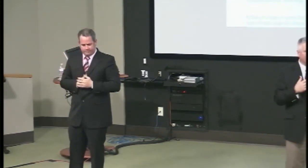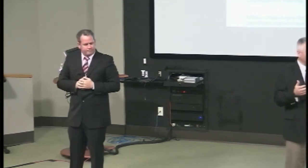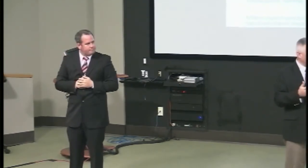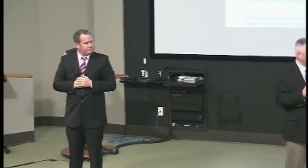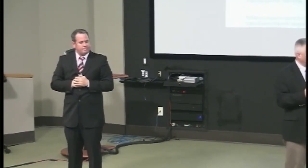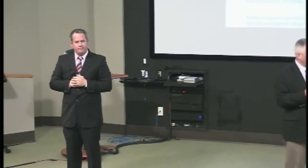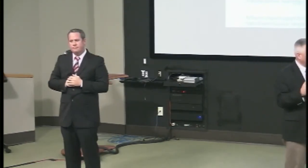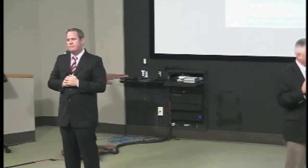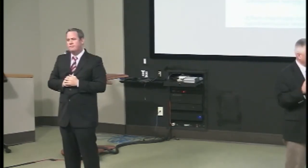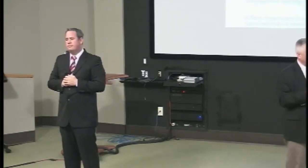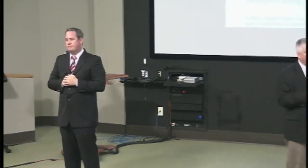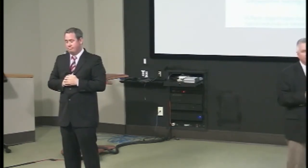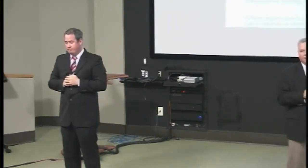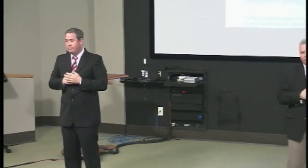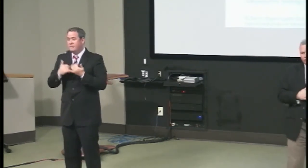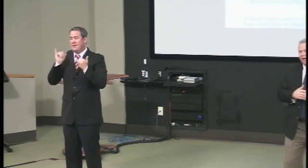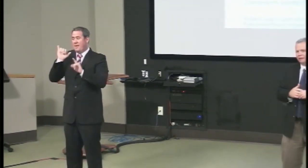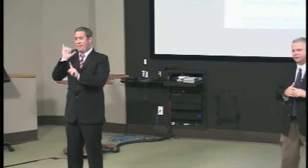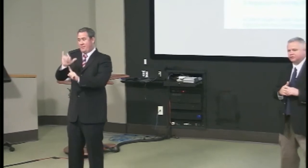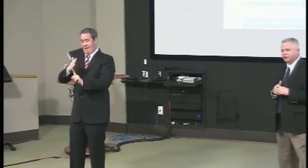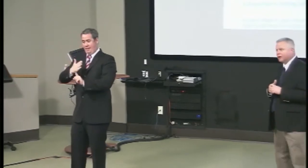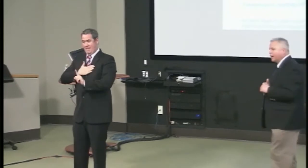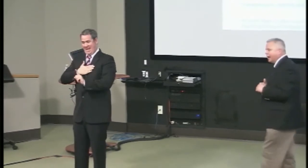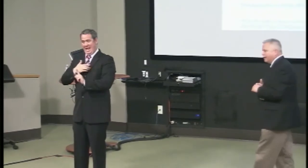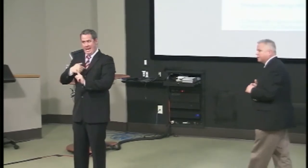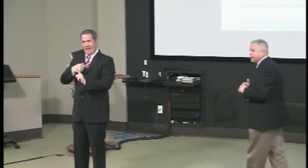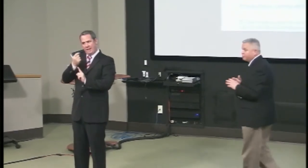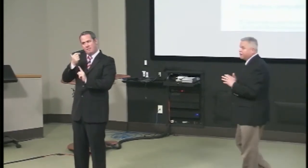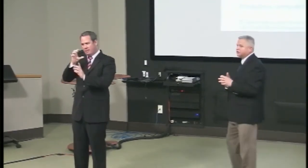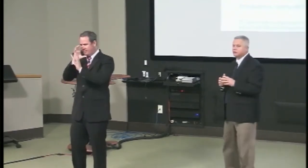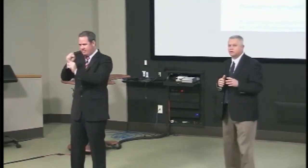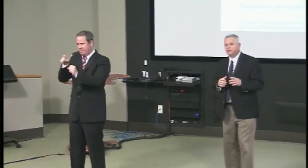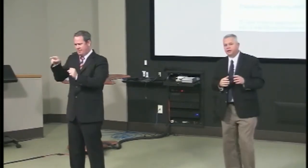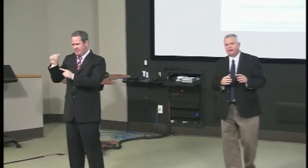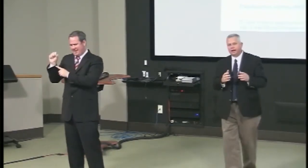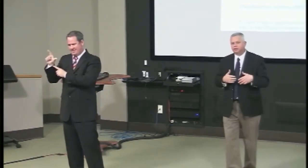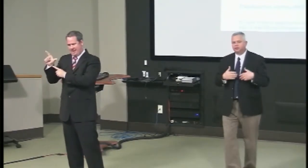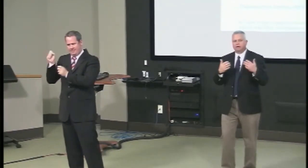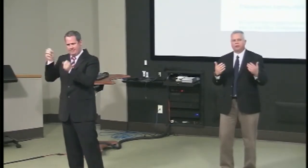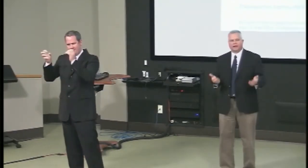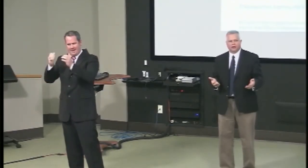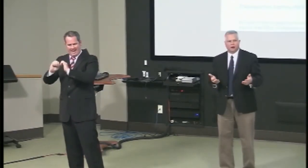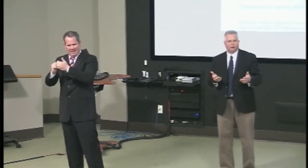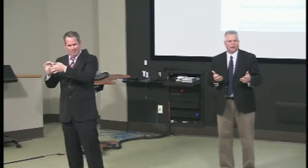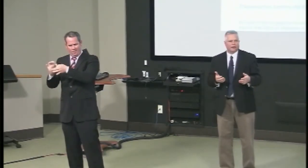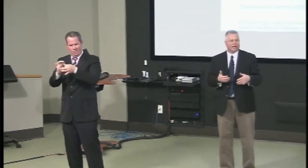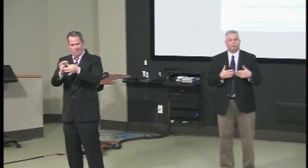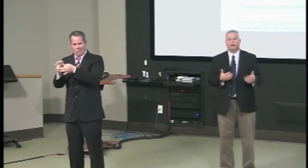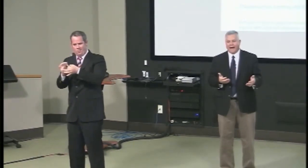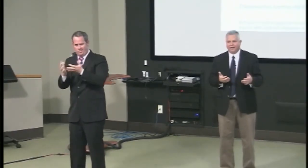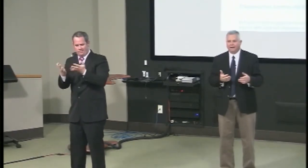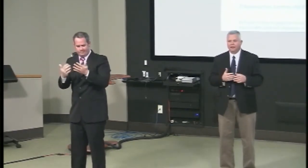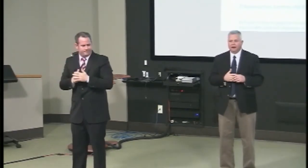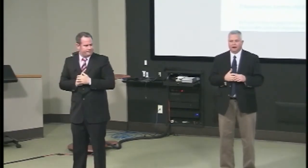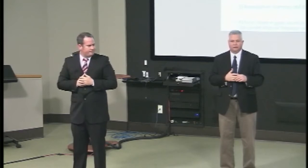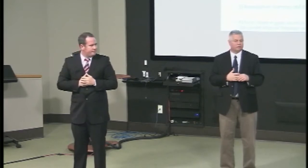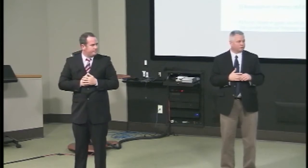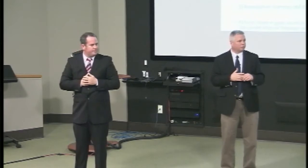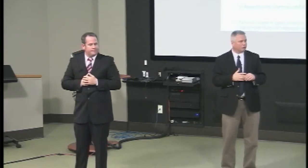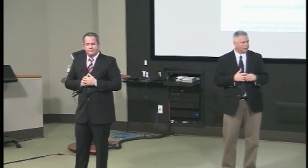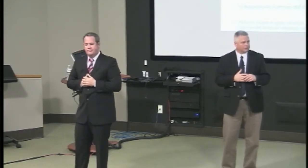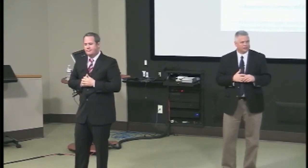and English reading as a bilingual challenge. So I really have much to learn, and I will share what I know, and I'll be back